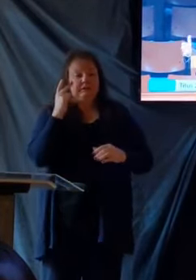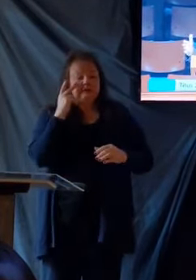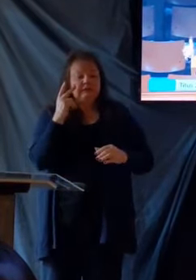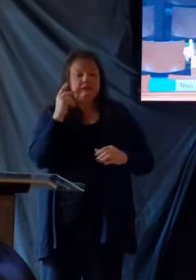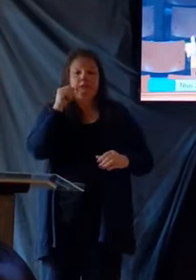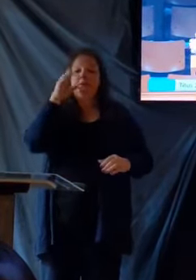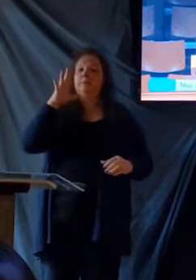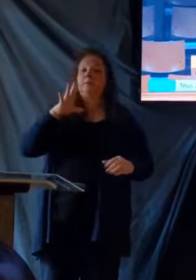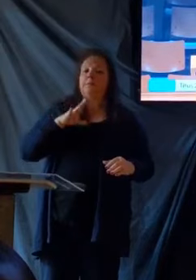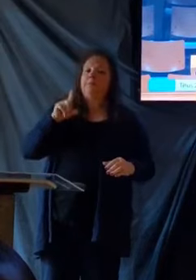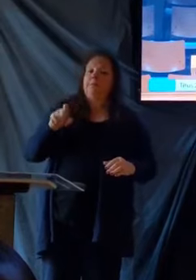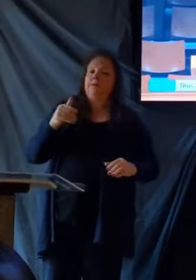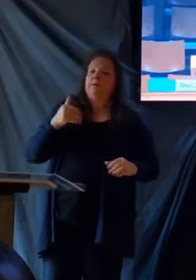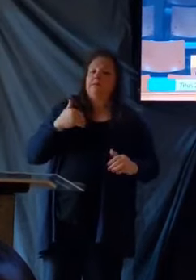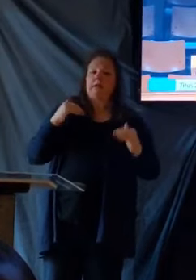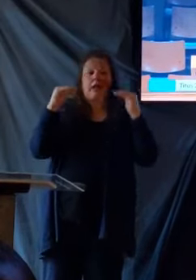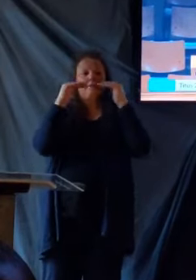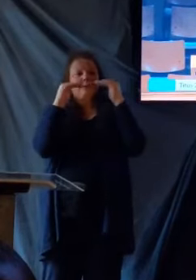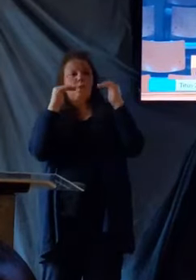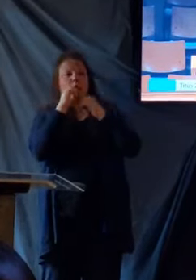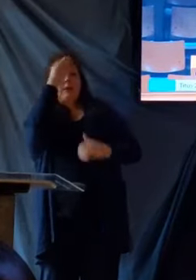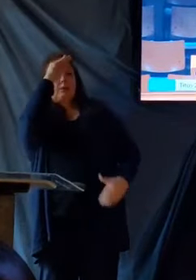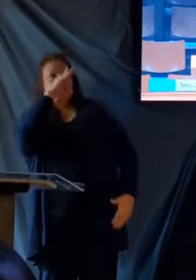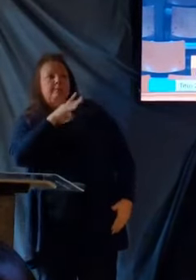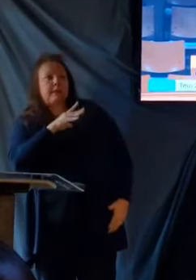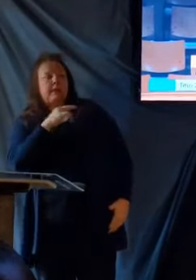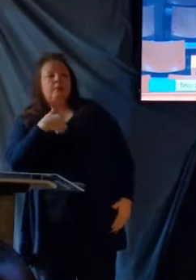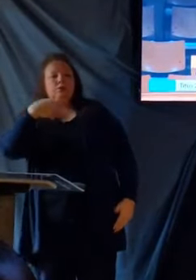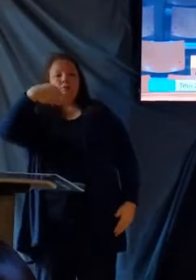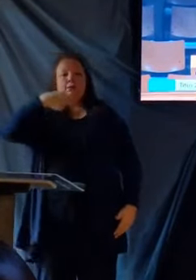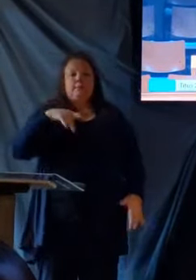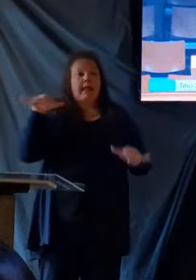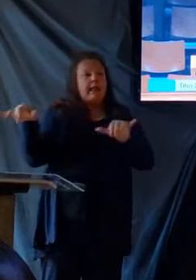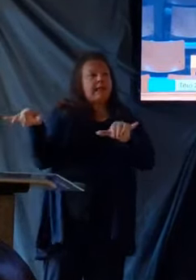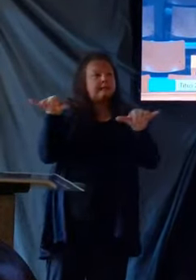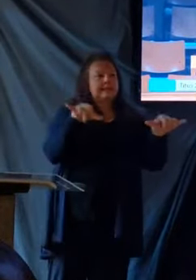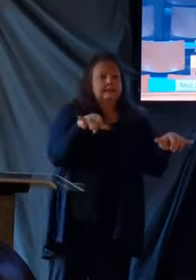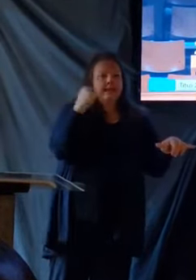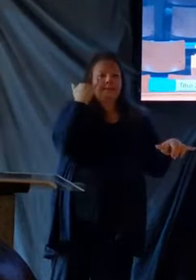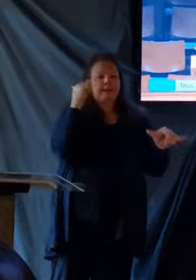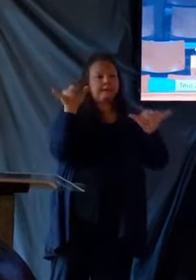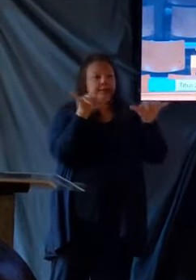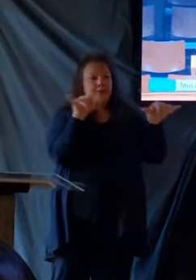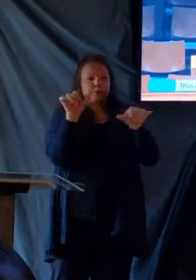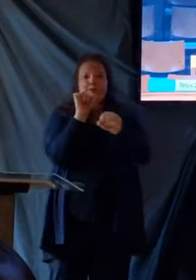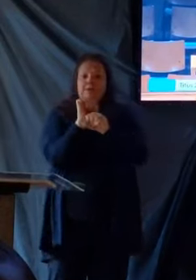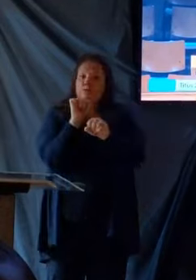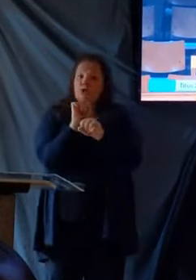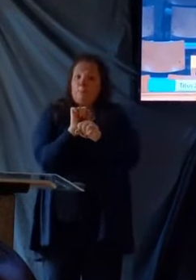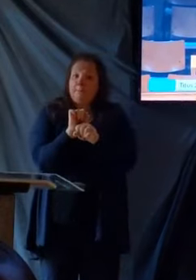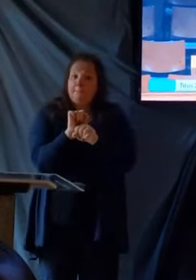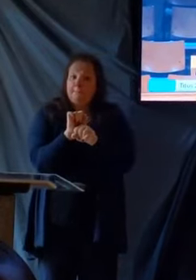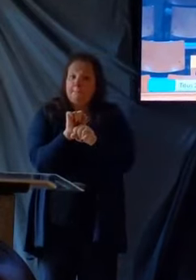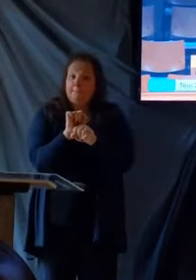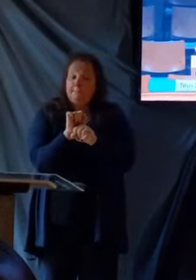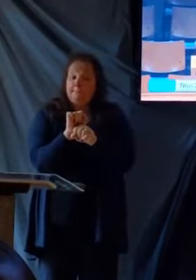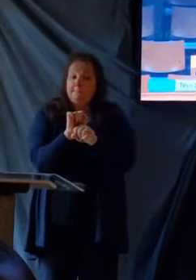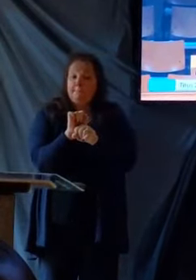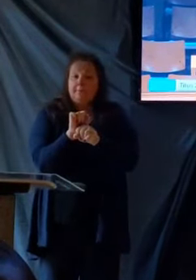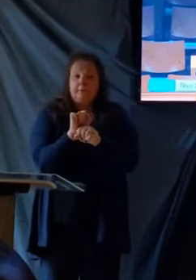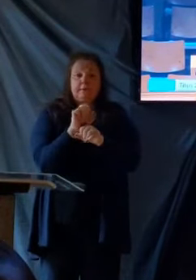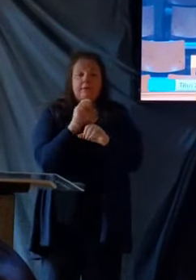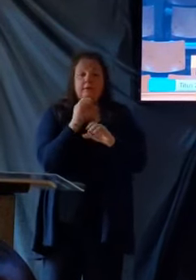well, women ought to have equality with men in that they ought to be paid the same amount if they do the same job. There